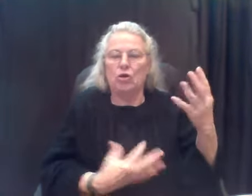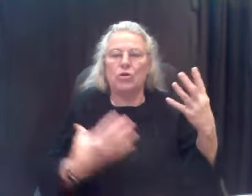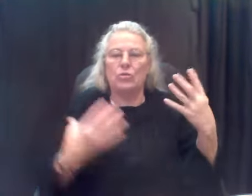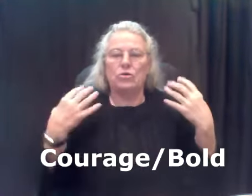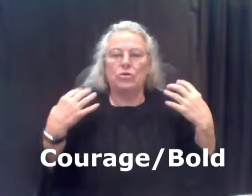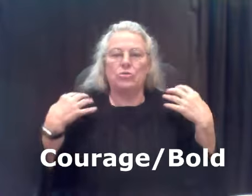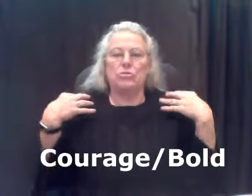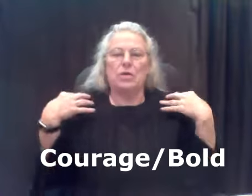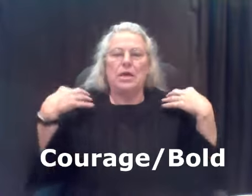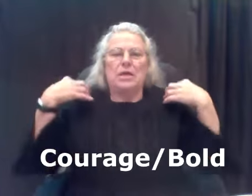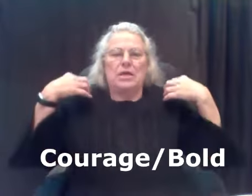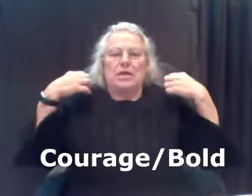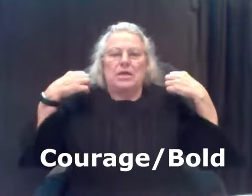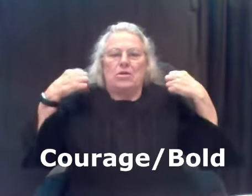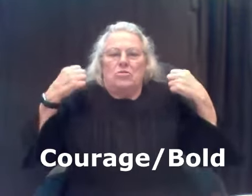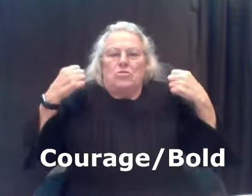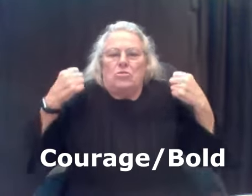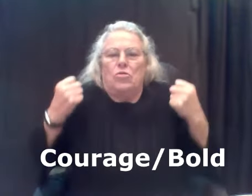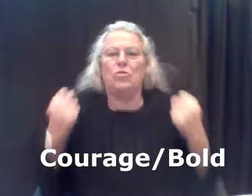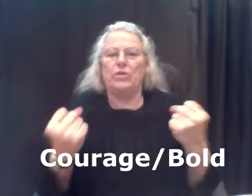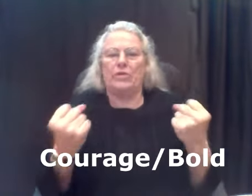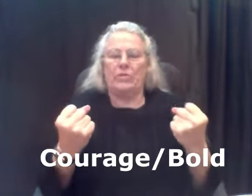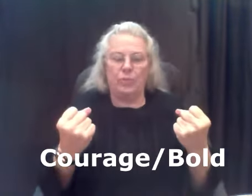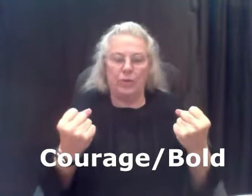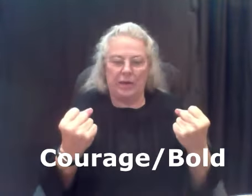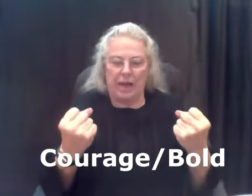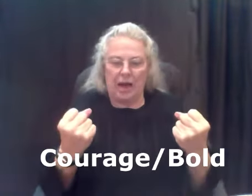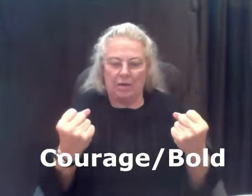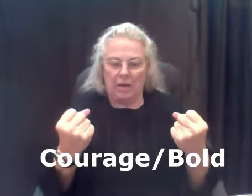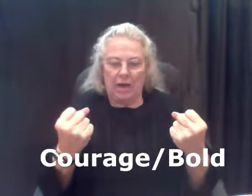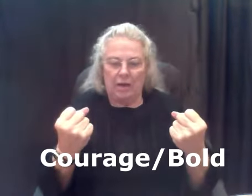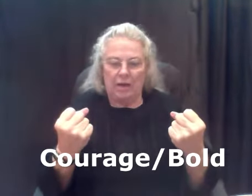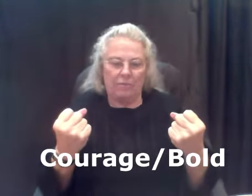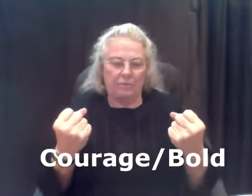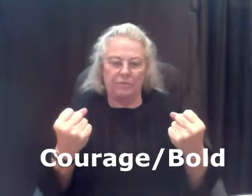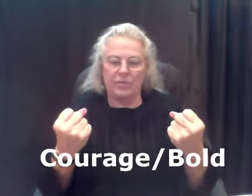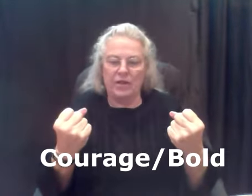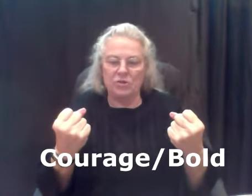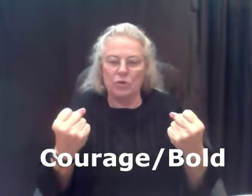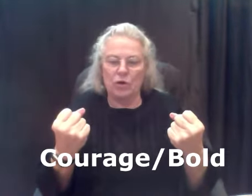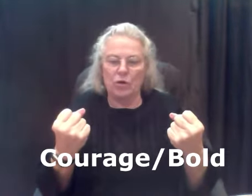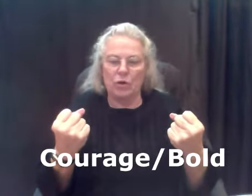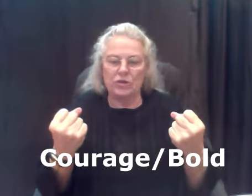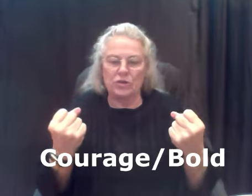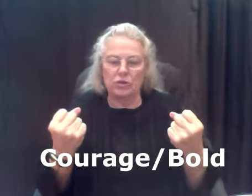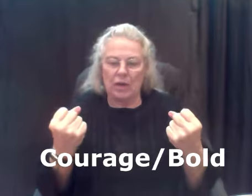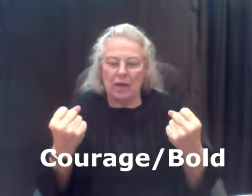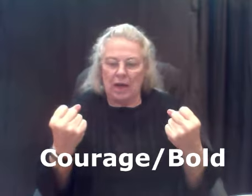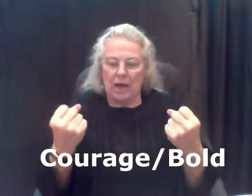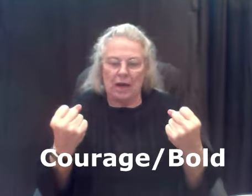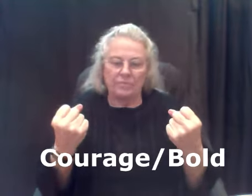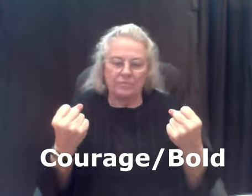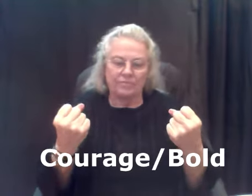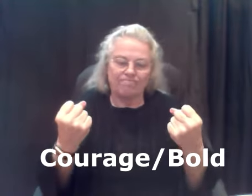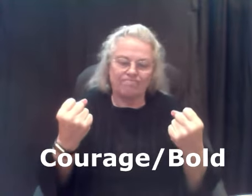Courage. Oh, get a hold of it and pull it out. Now, there's where you're going to